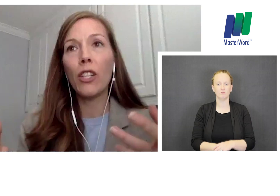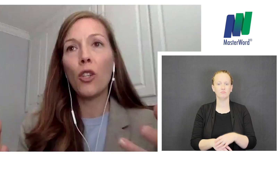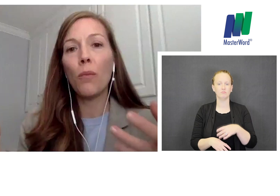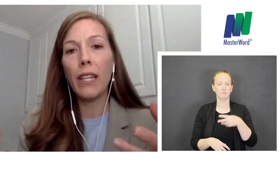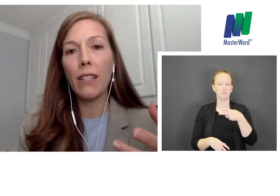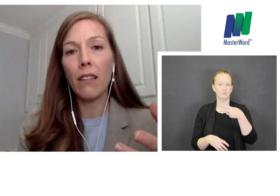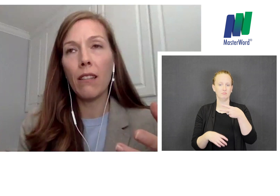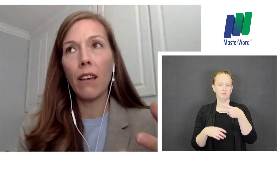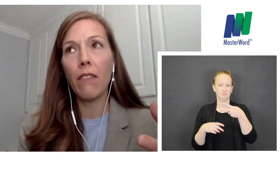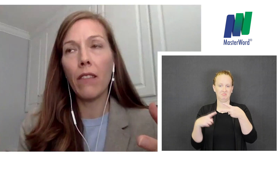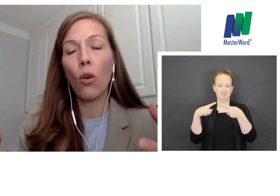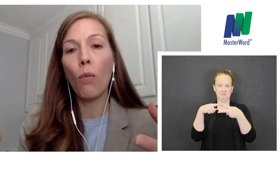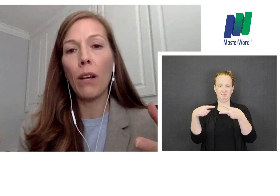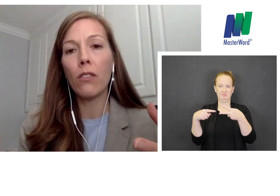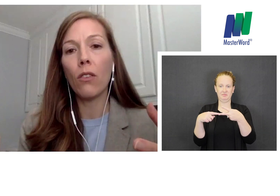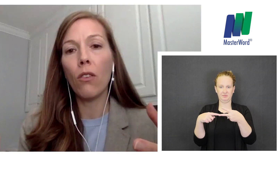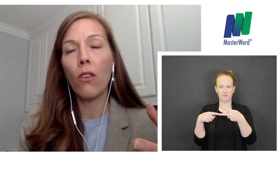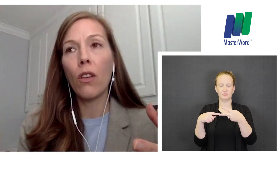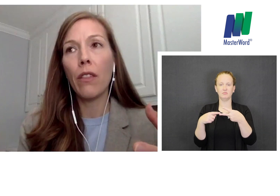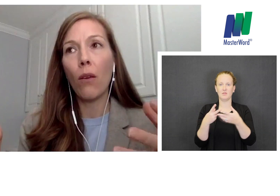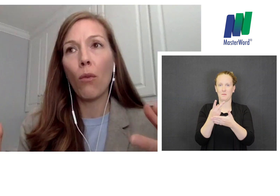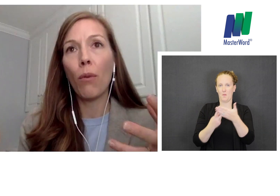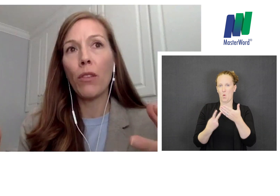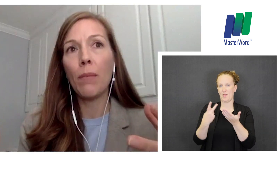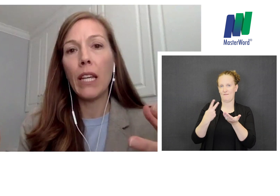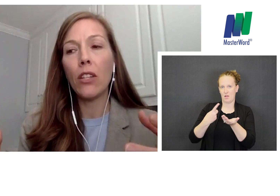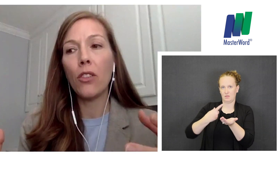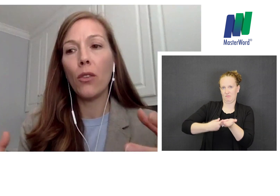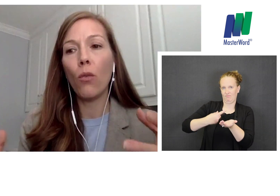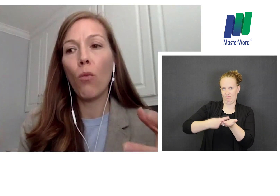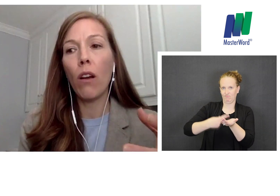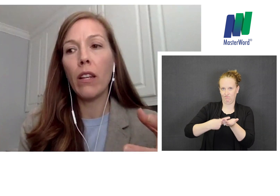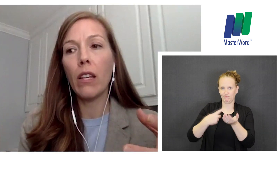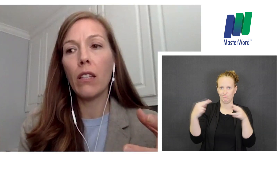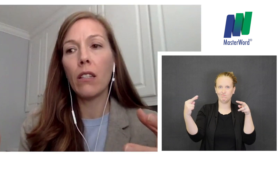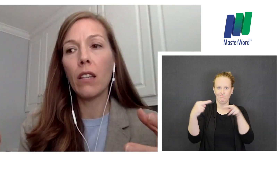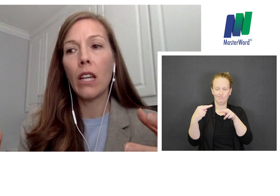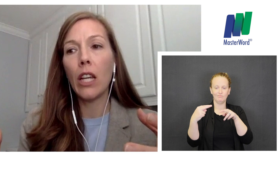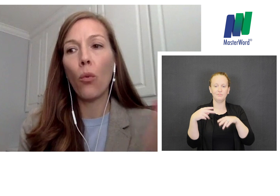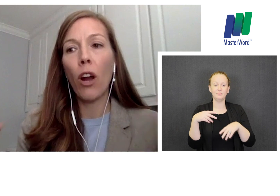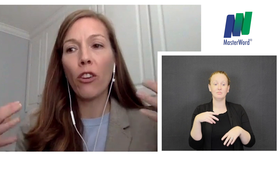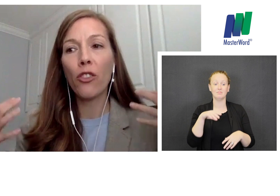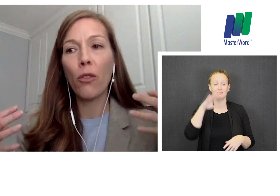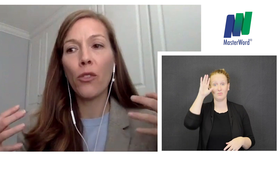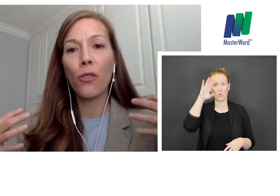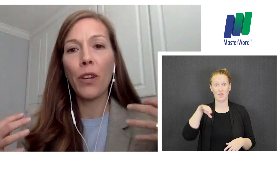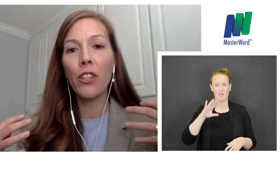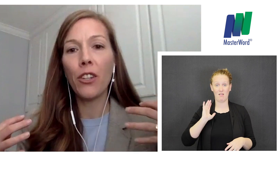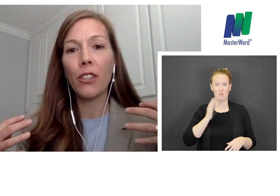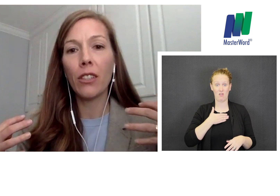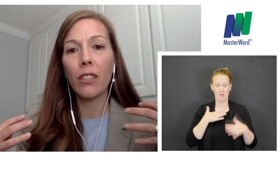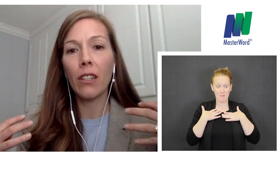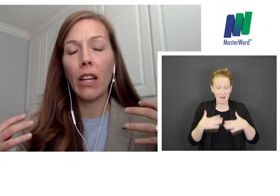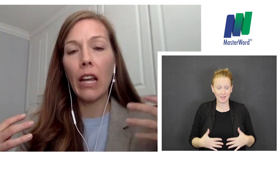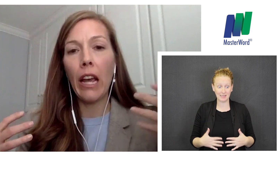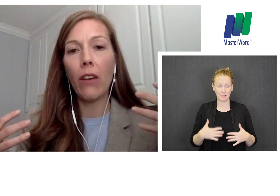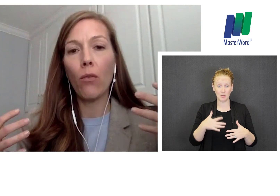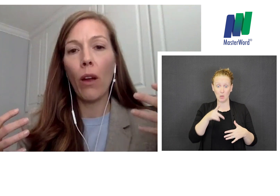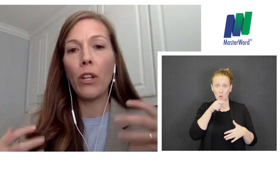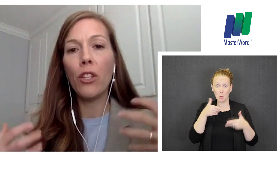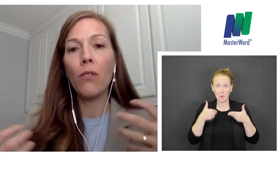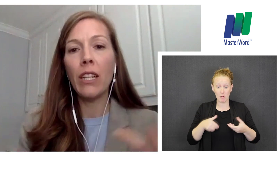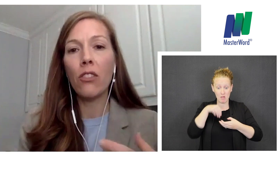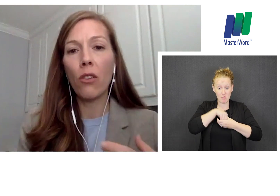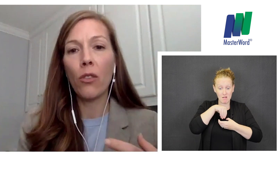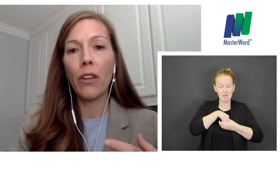There's really two pieces of this whole puzzle that we're both speaking to. One is, we are social creatures, and